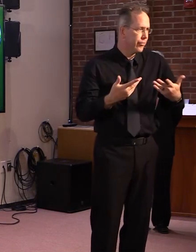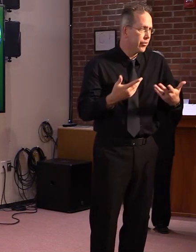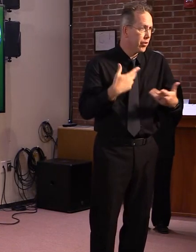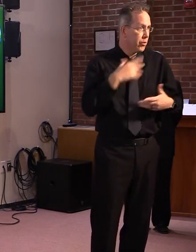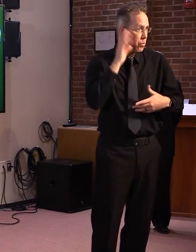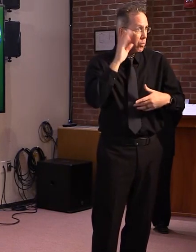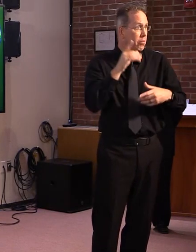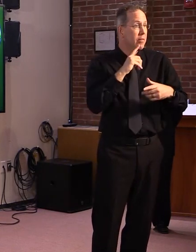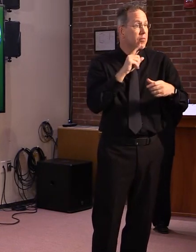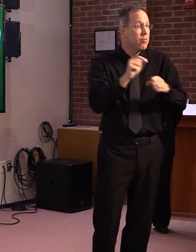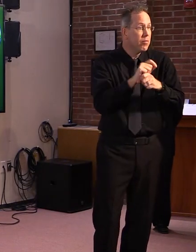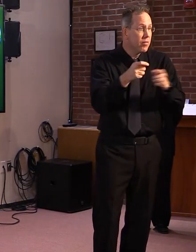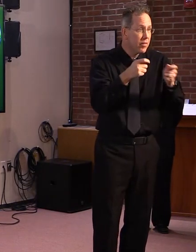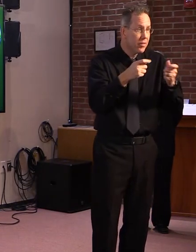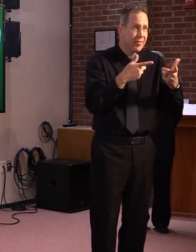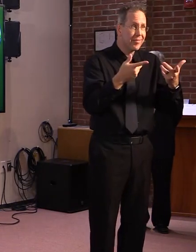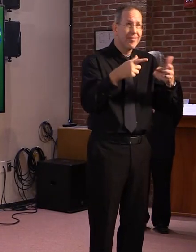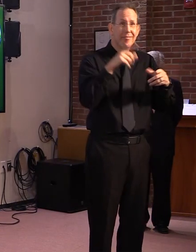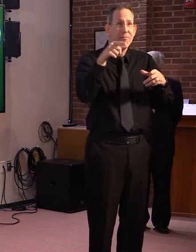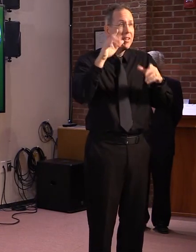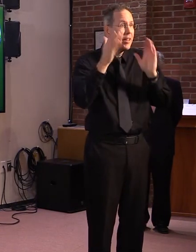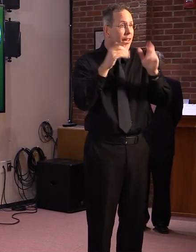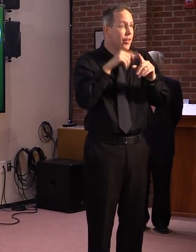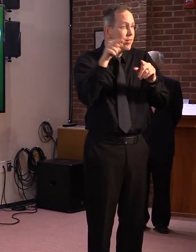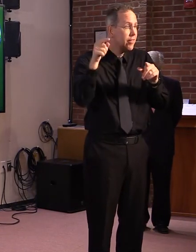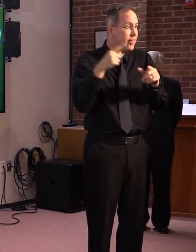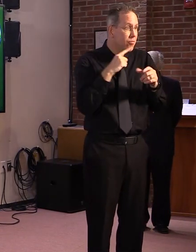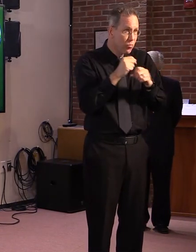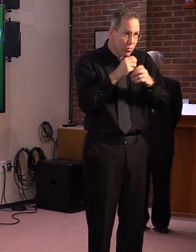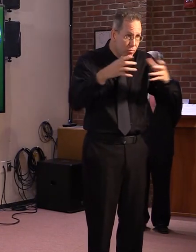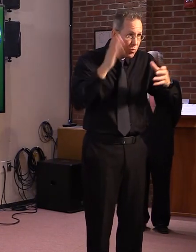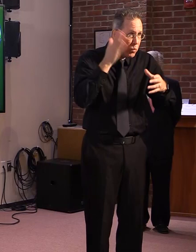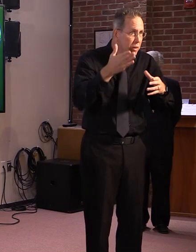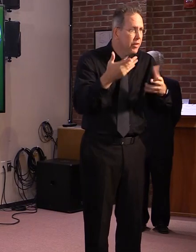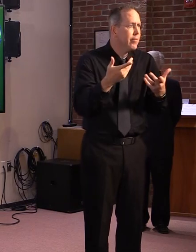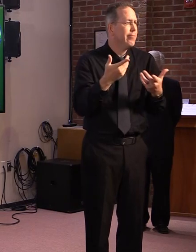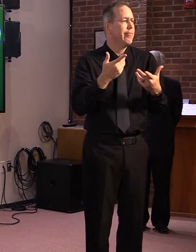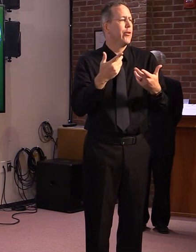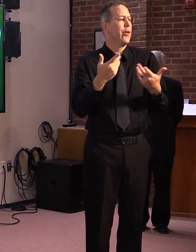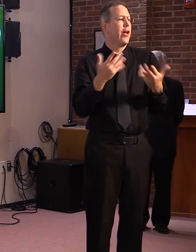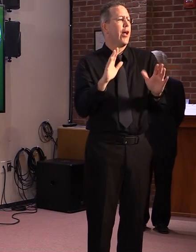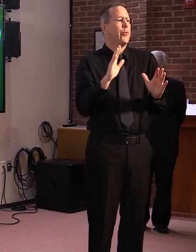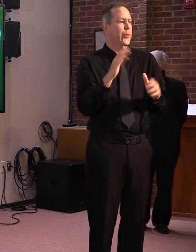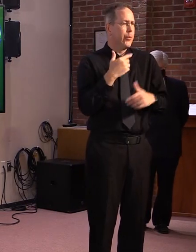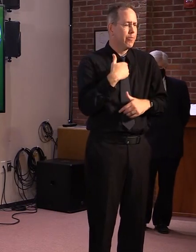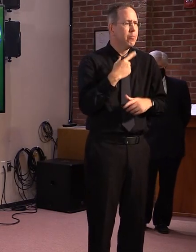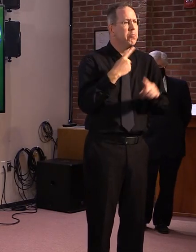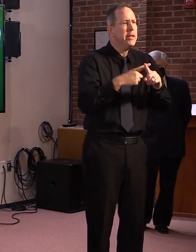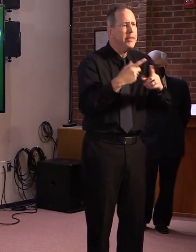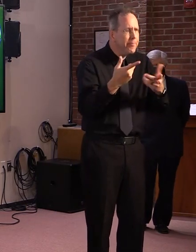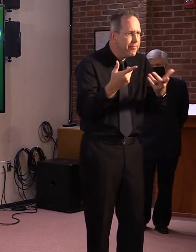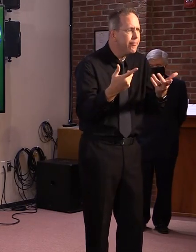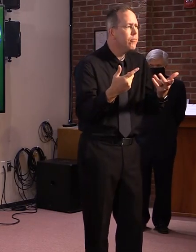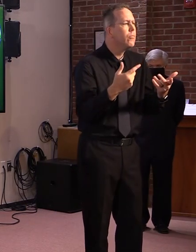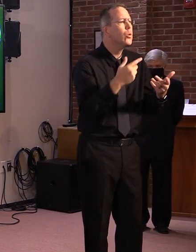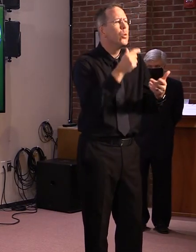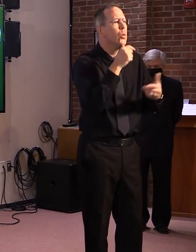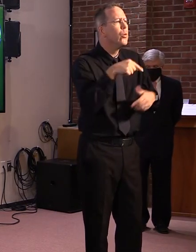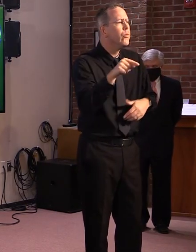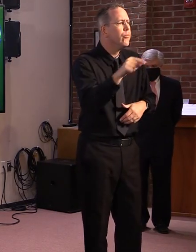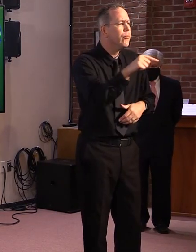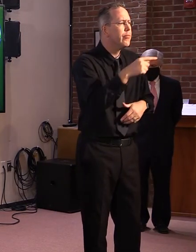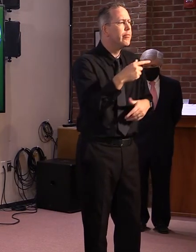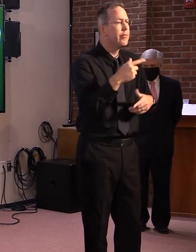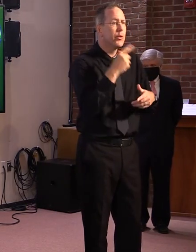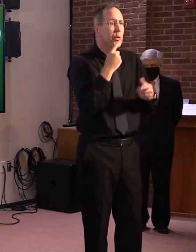and Massachusetts and Connecticut and New Jersey and Rhode Island and so forth. So we'll just have to wait and see. I can't give them